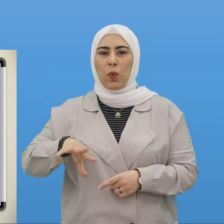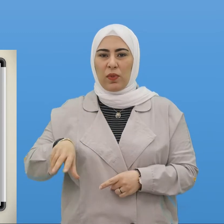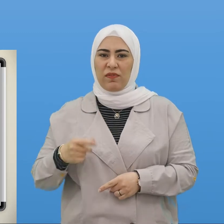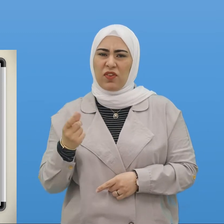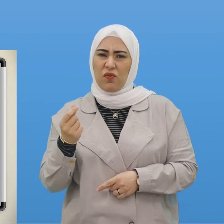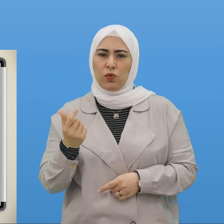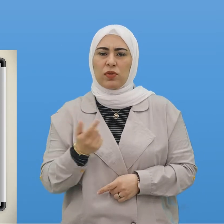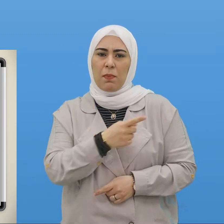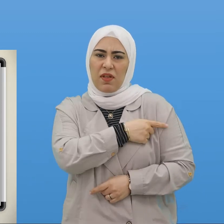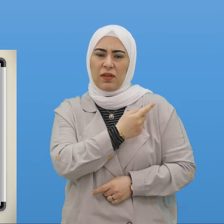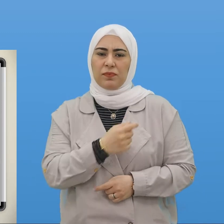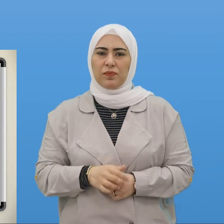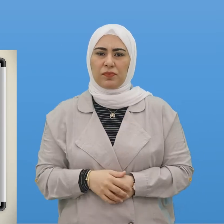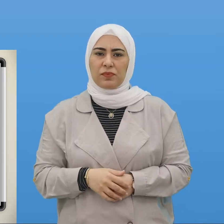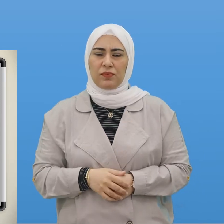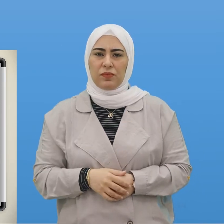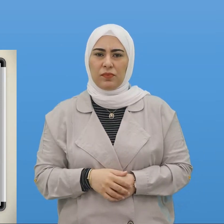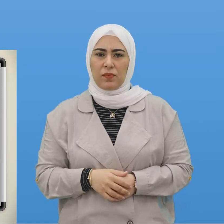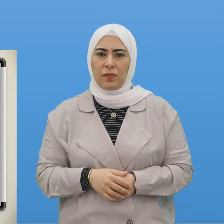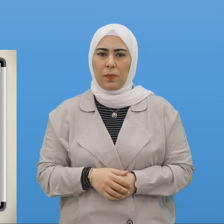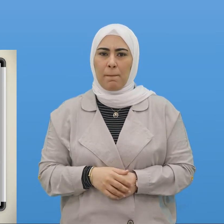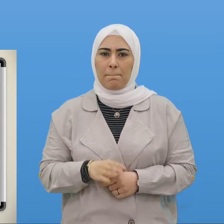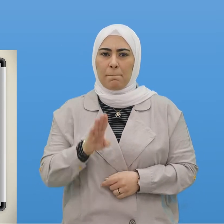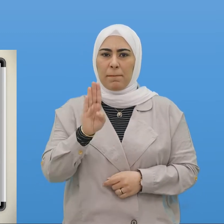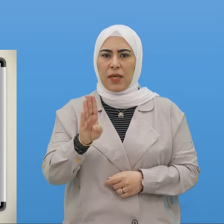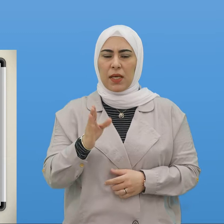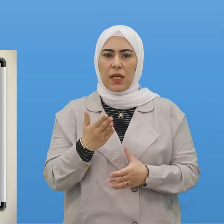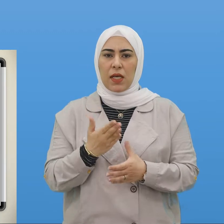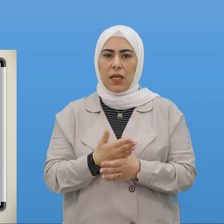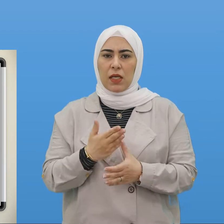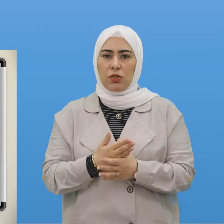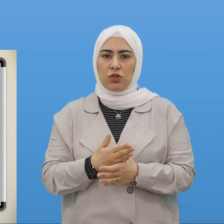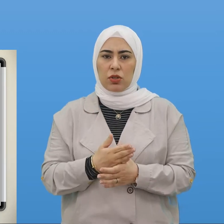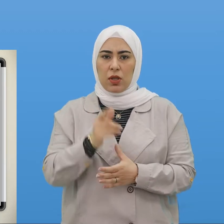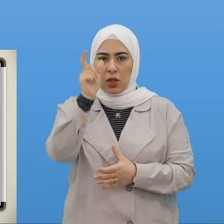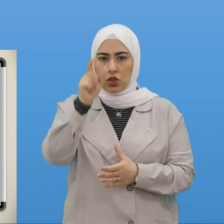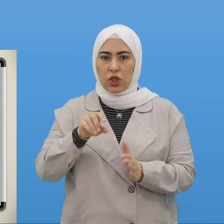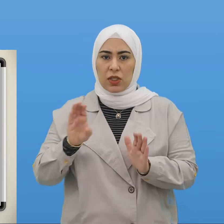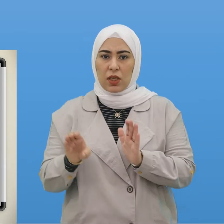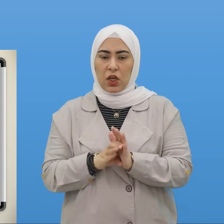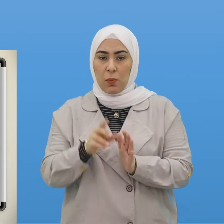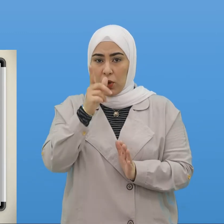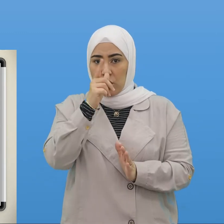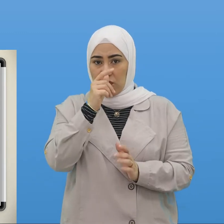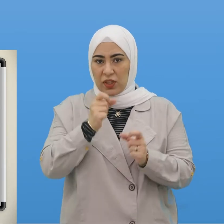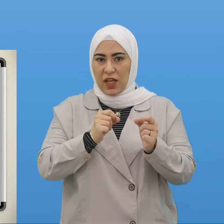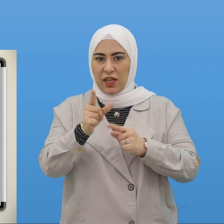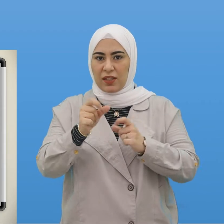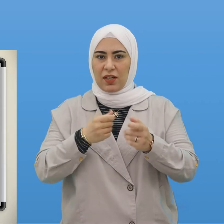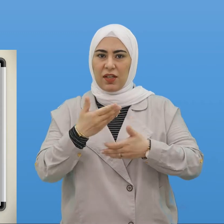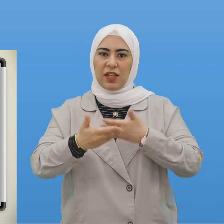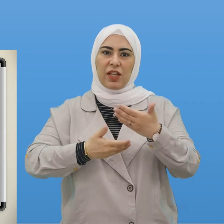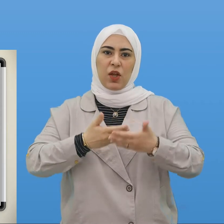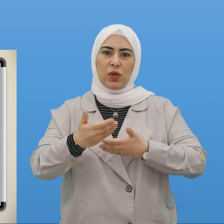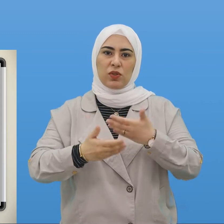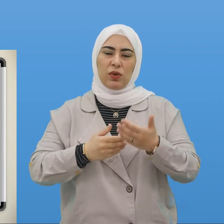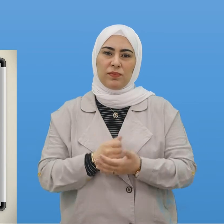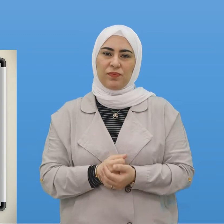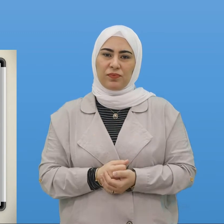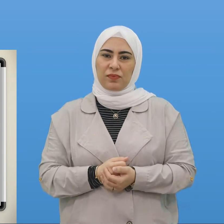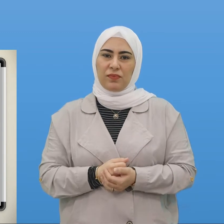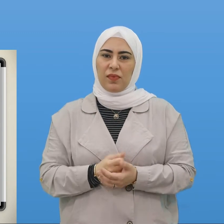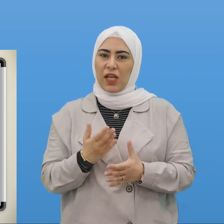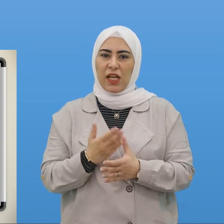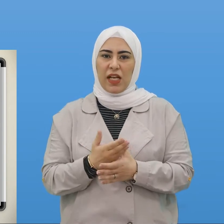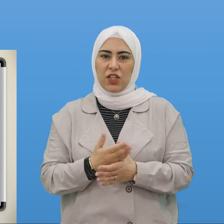fraud. B. Why do criminals use the internet to communicate with each other? So, in this paragraph